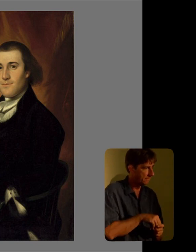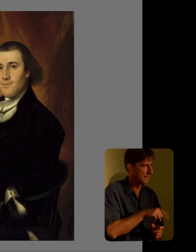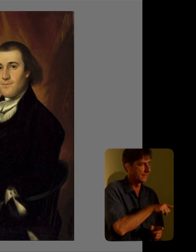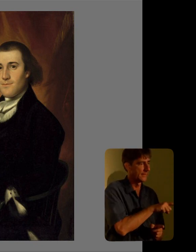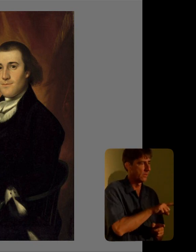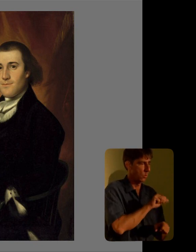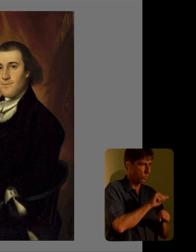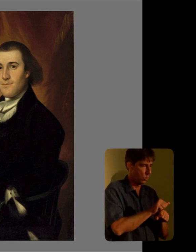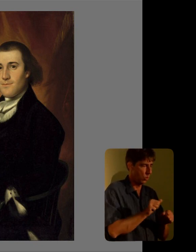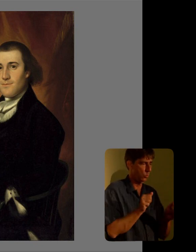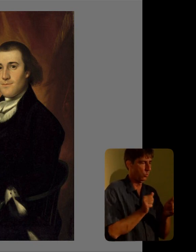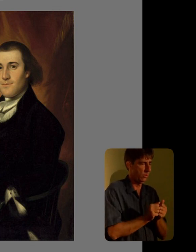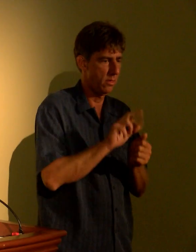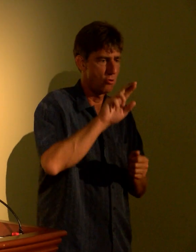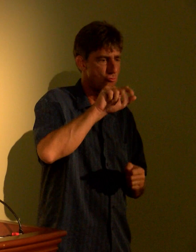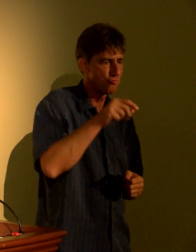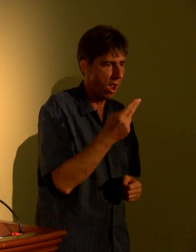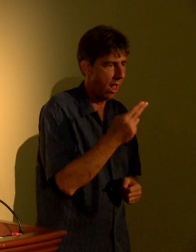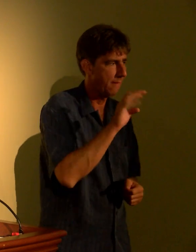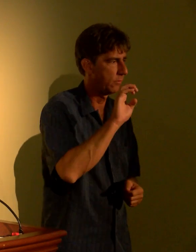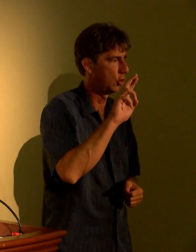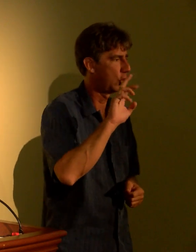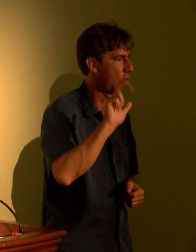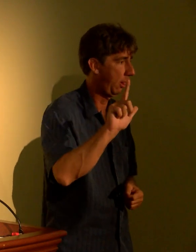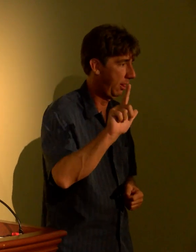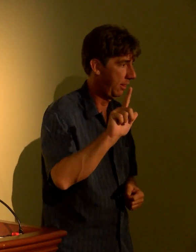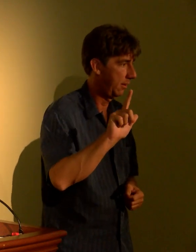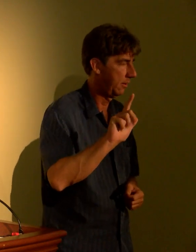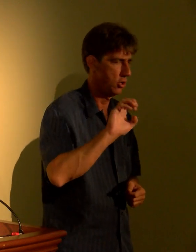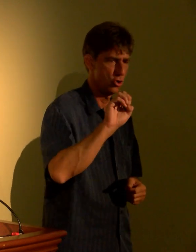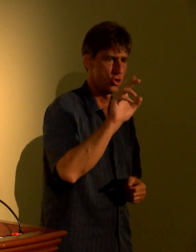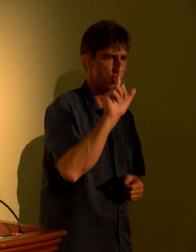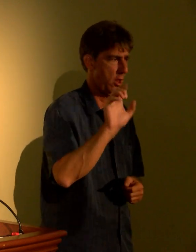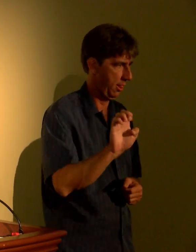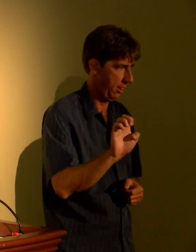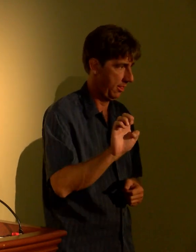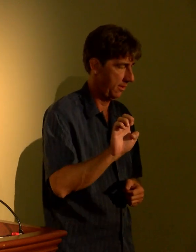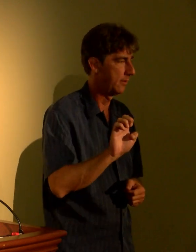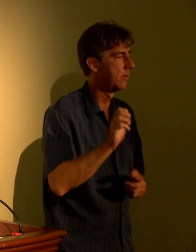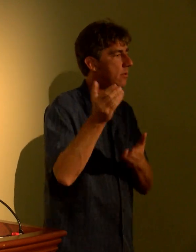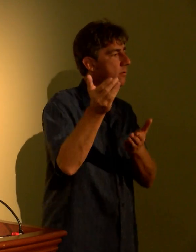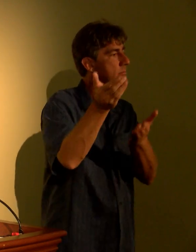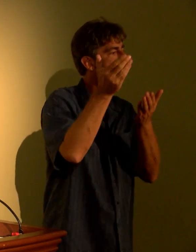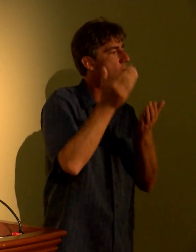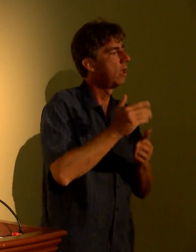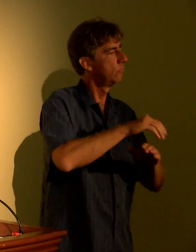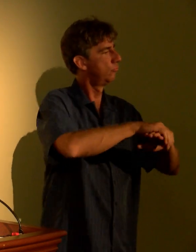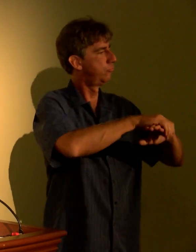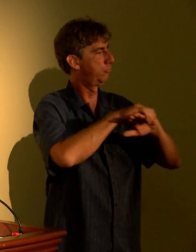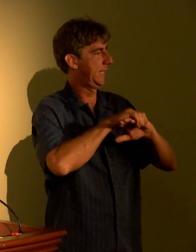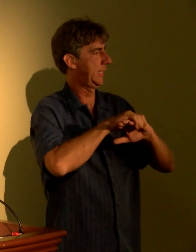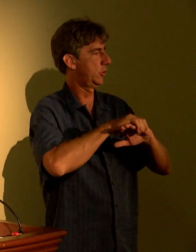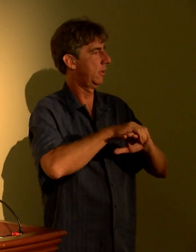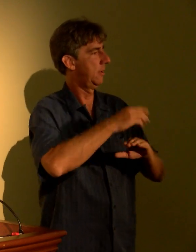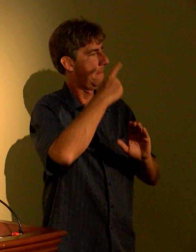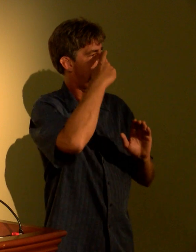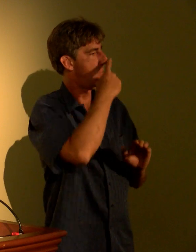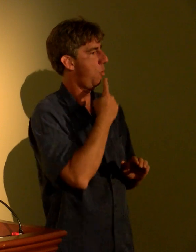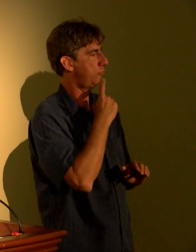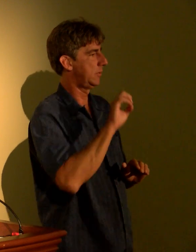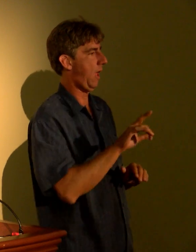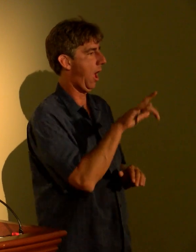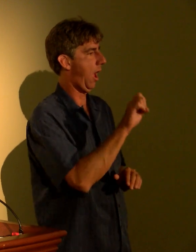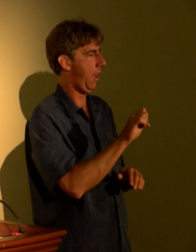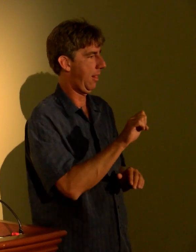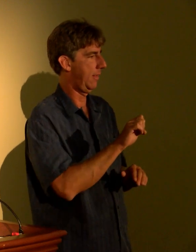his work with Ralph Earle helped bring the influence of British portrait styles to Connecticut,